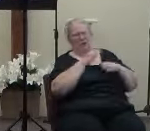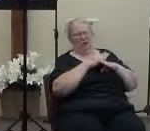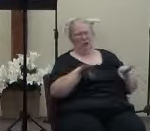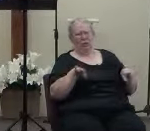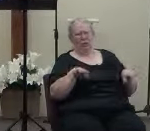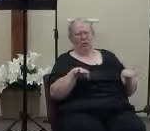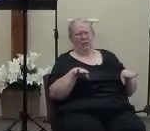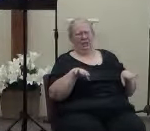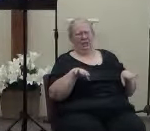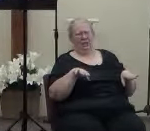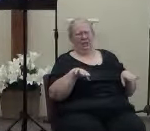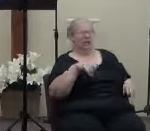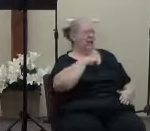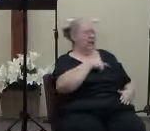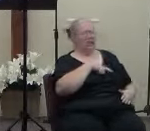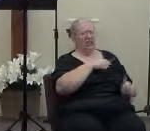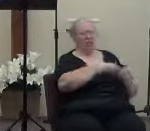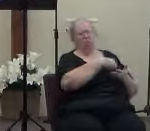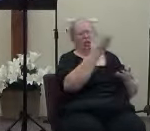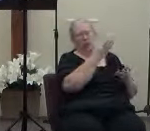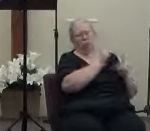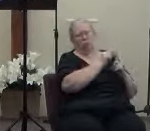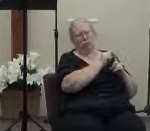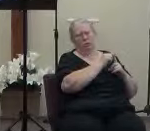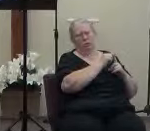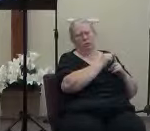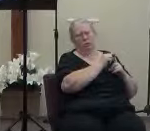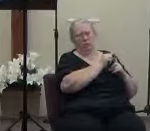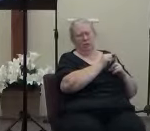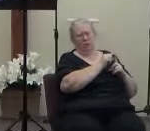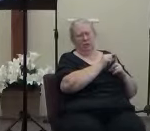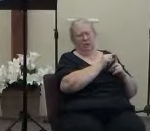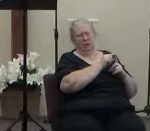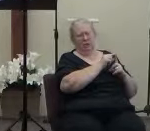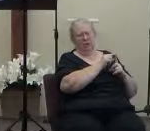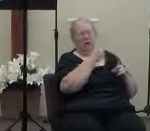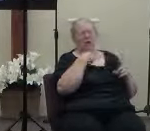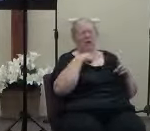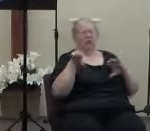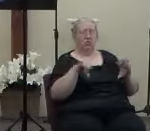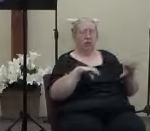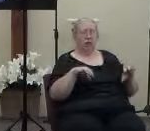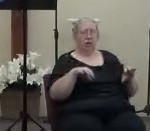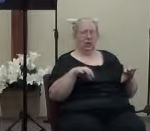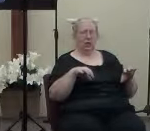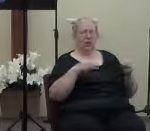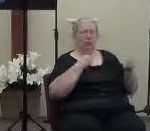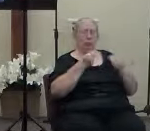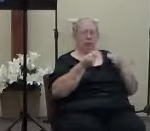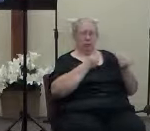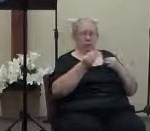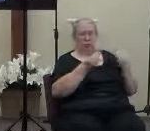words. I've done ministry on the phone since 10